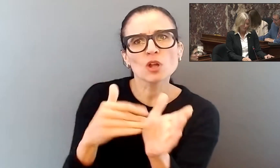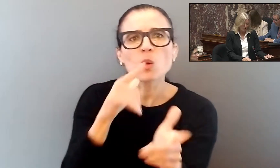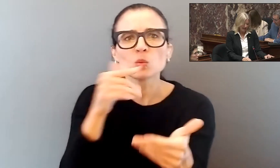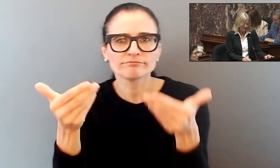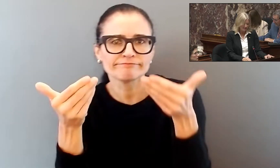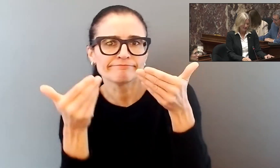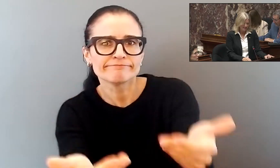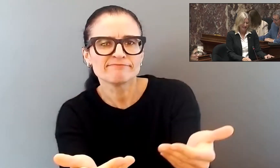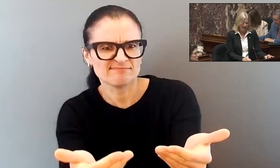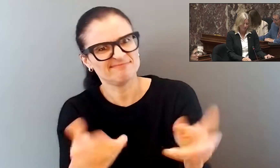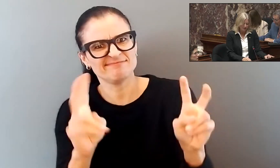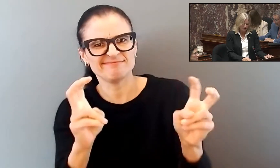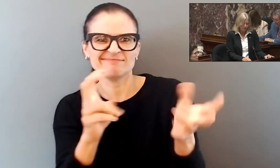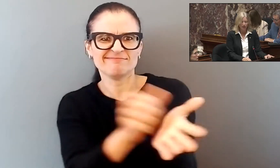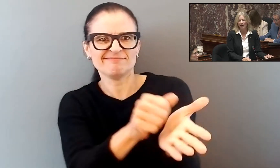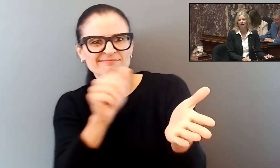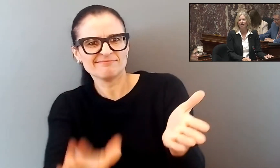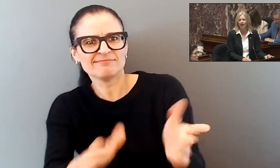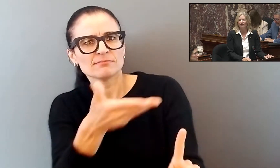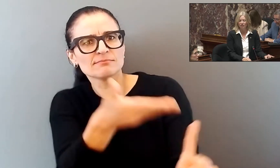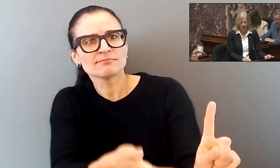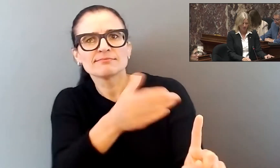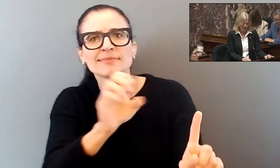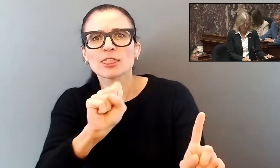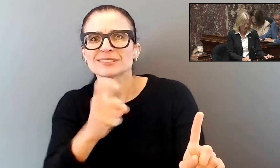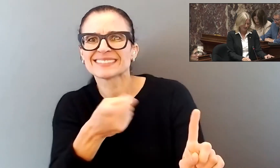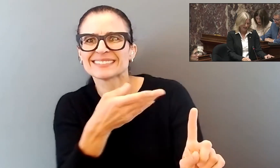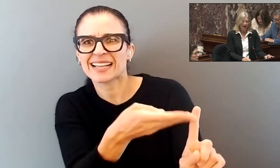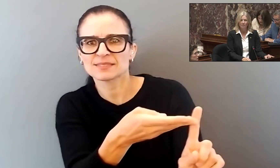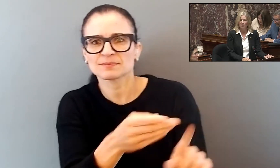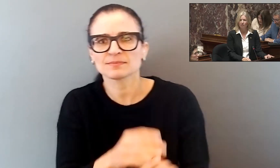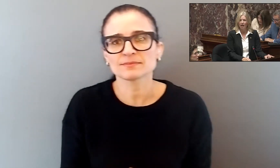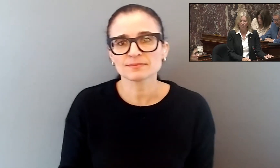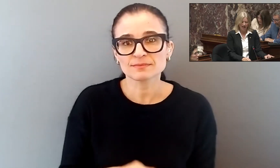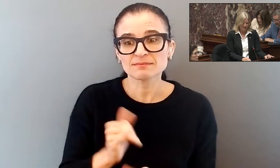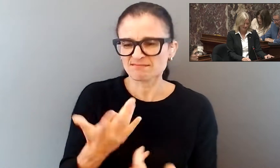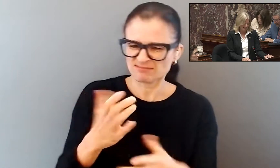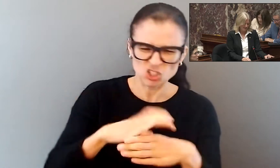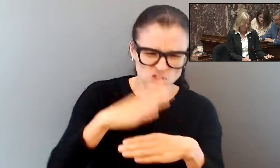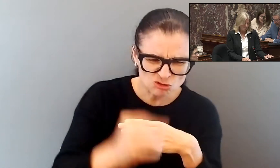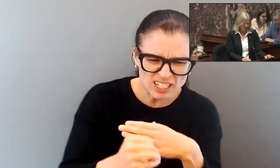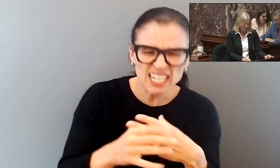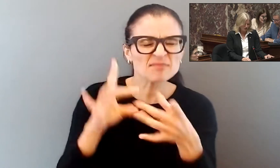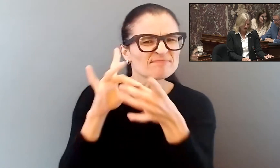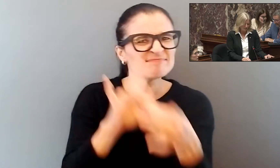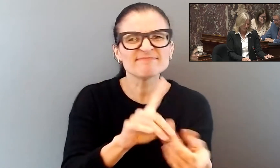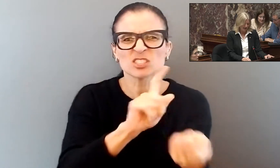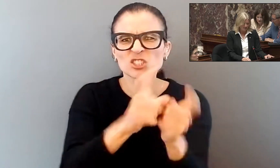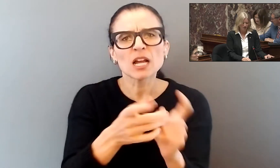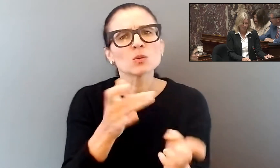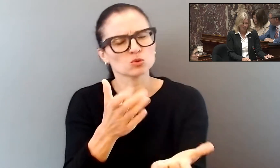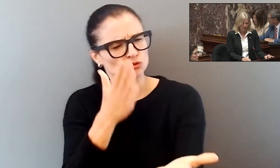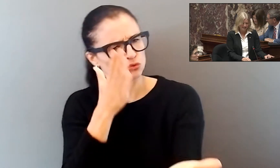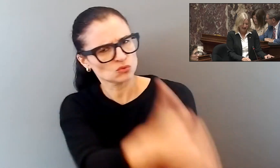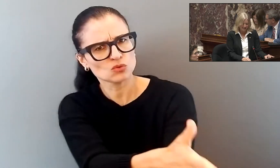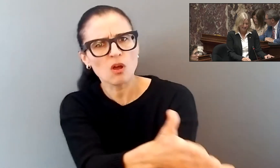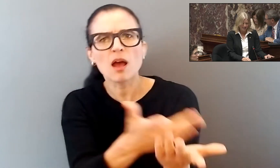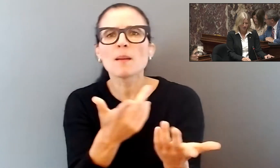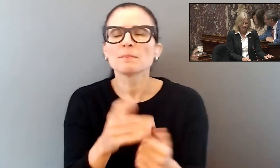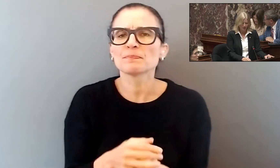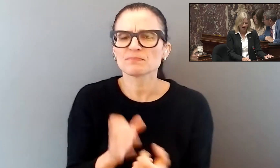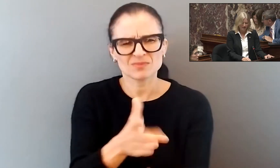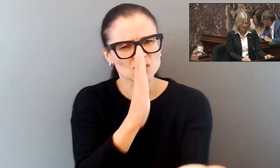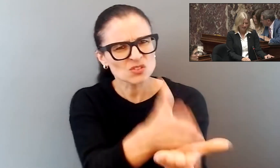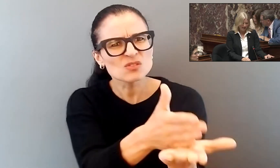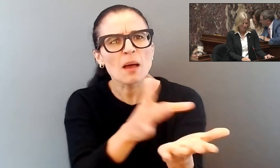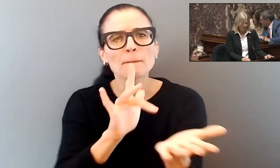short, it will end this unbelievable era of indoctrination and medical malpractice. Please join me as we restore sanity to